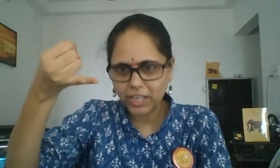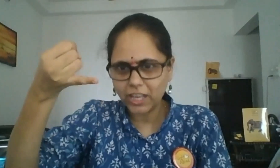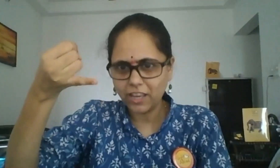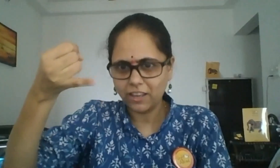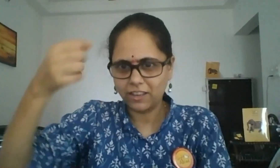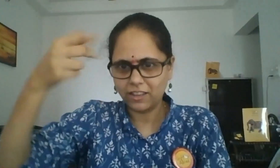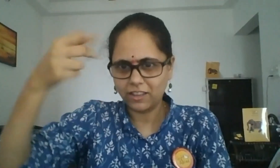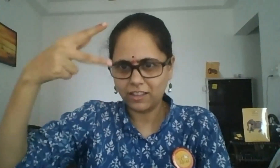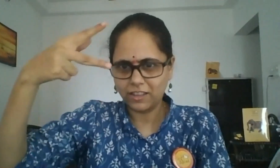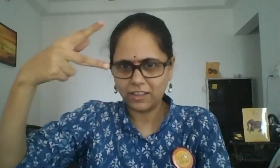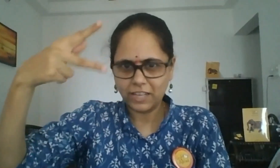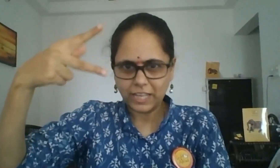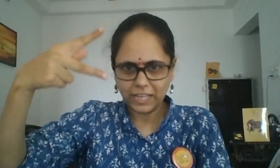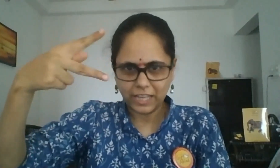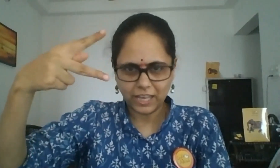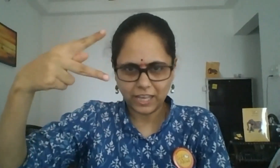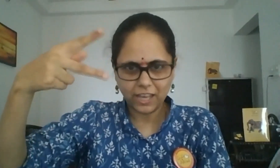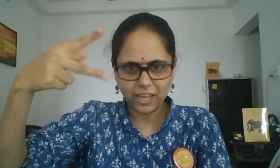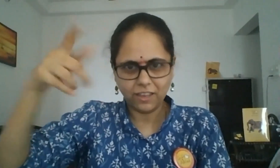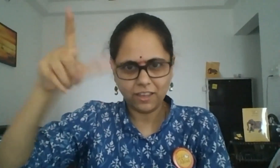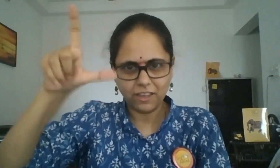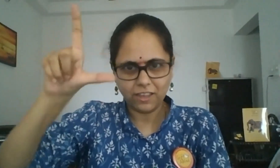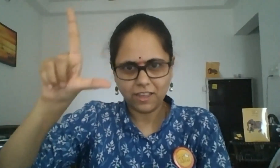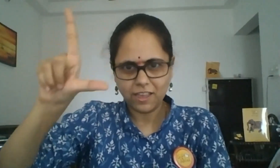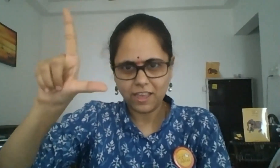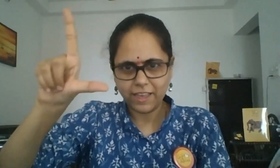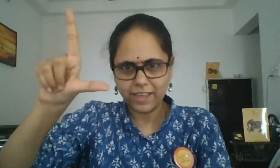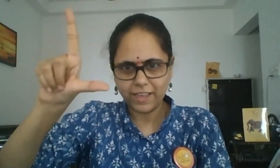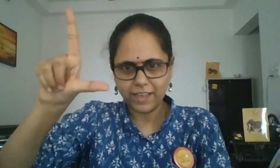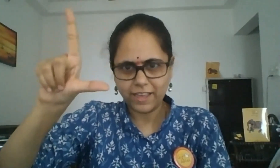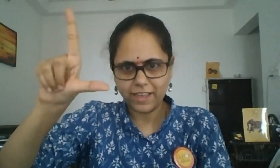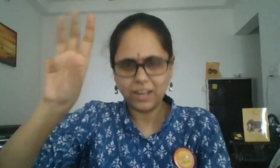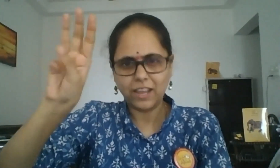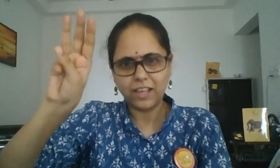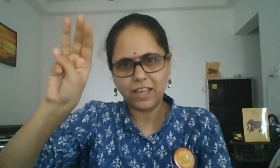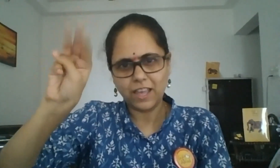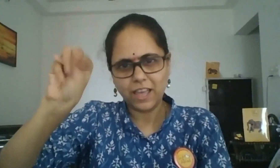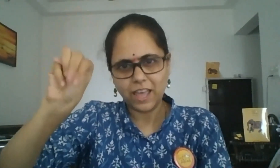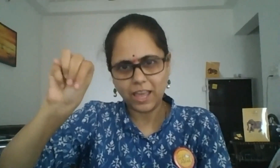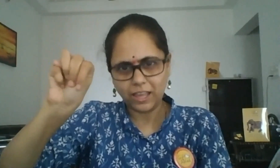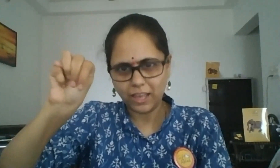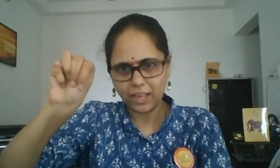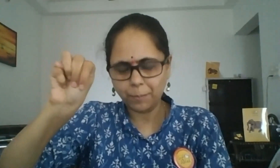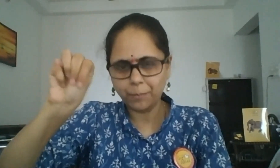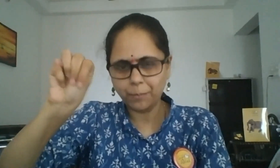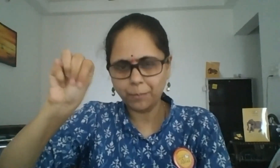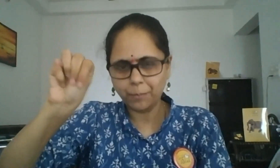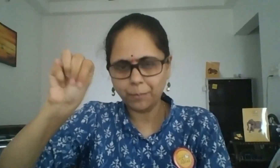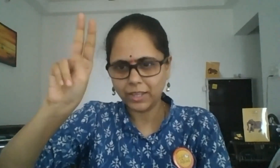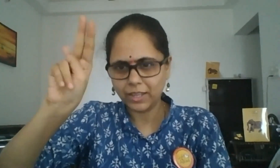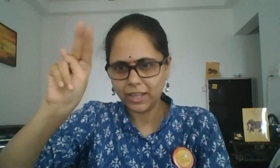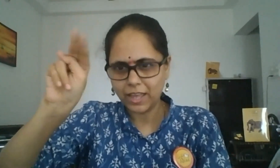J, K, L, M,